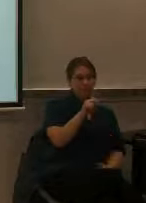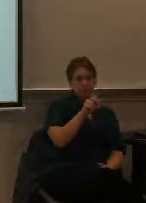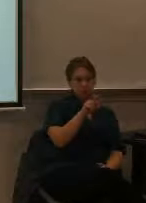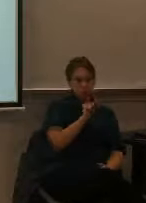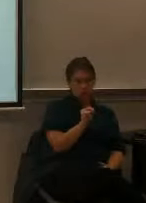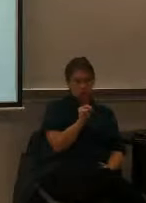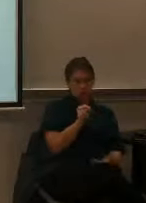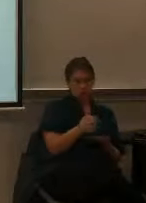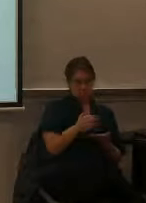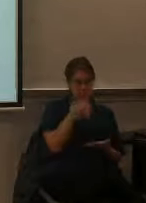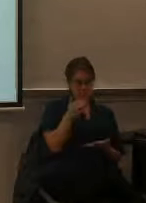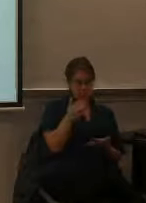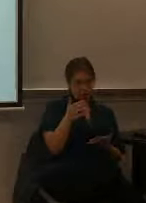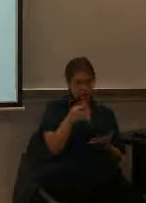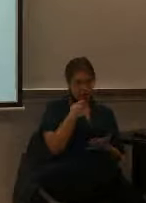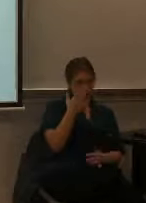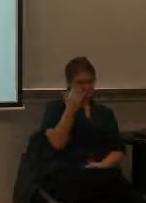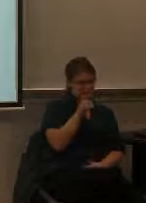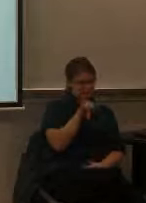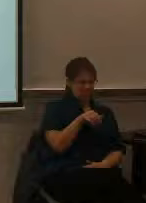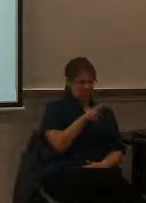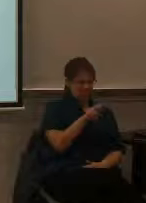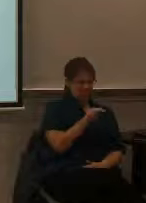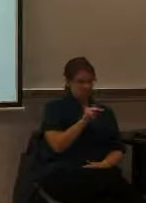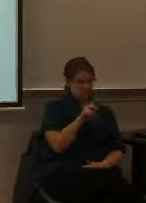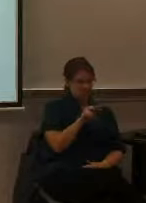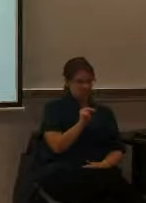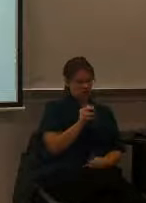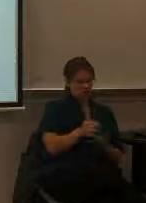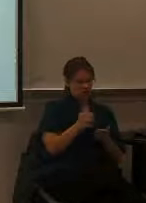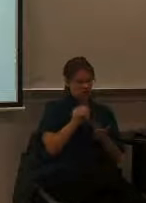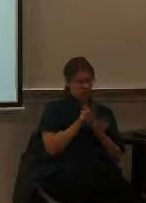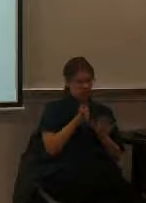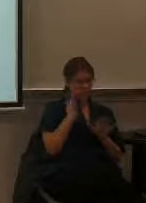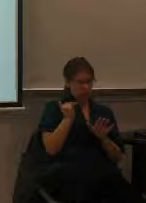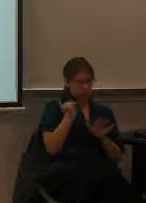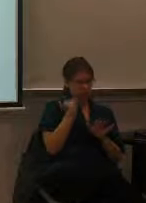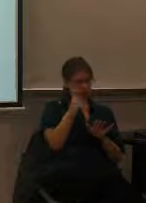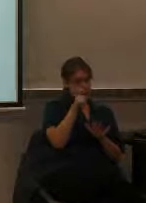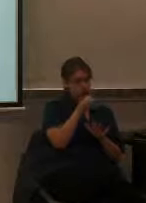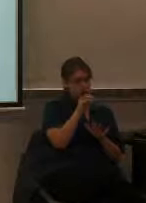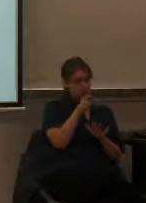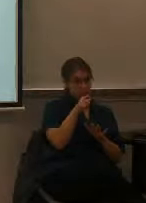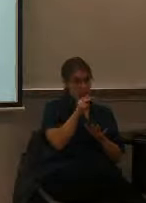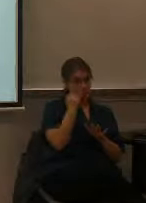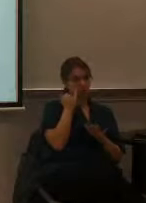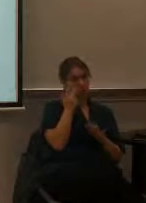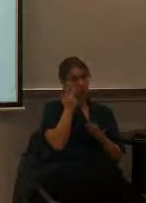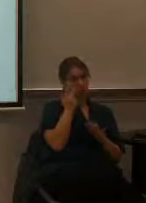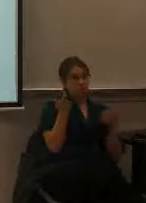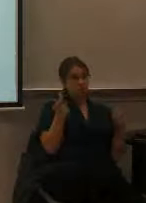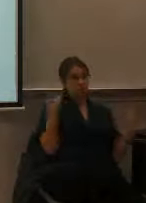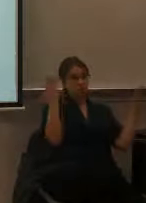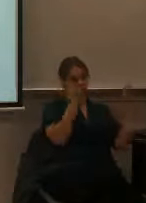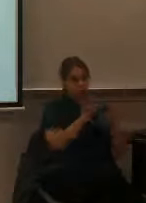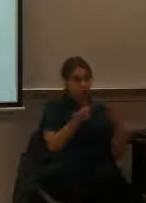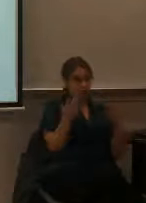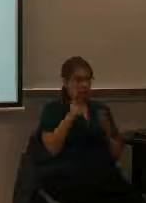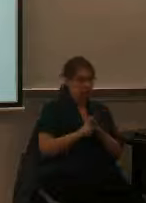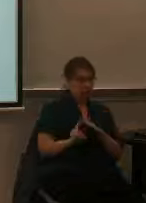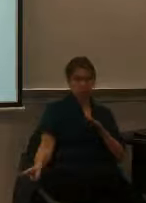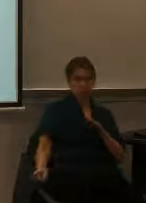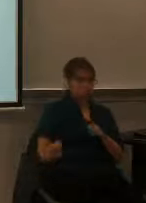right? The Van Dorn bottle, we said, why is that Van Dorn bottle clear? Well, it's because of zooplankton, if it sees a large shadowy object, it gets out